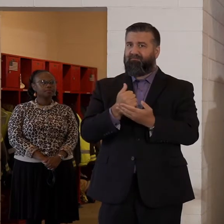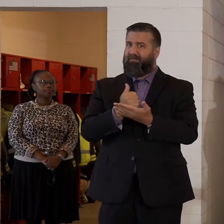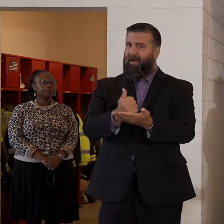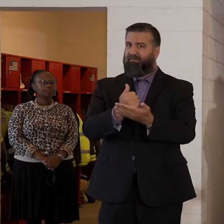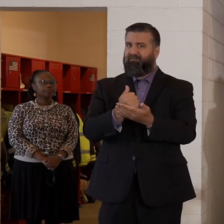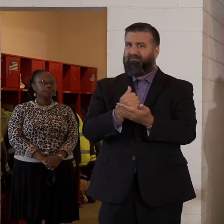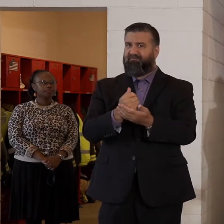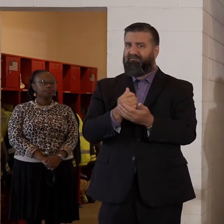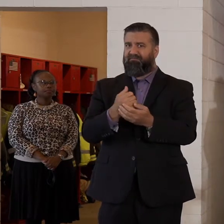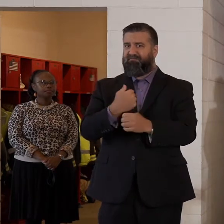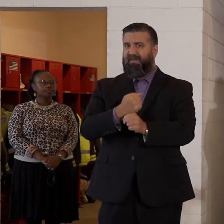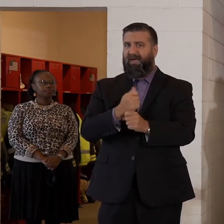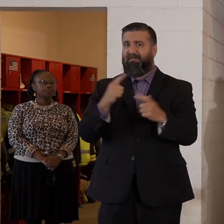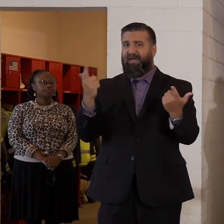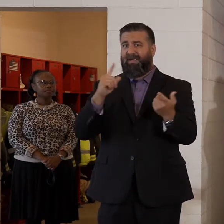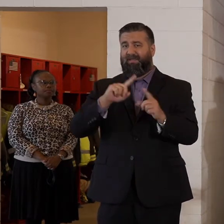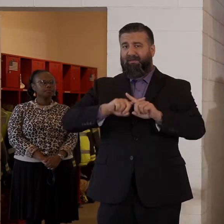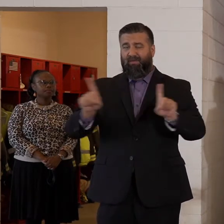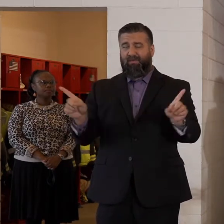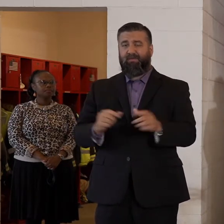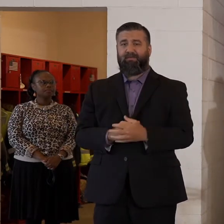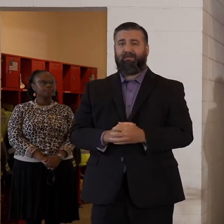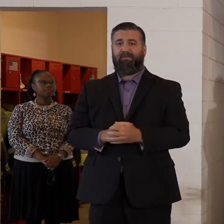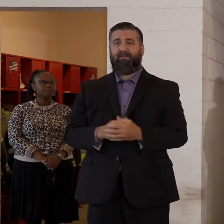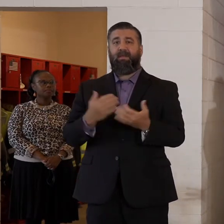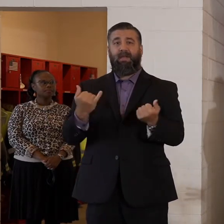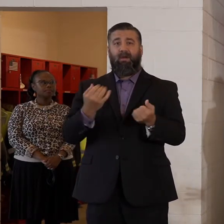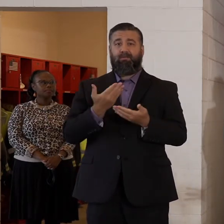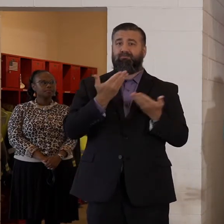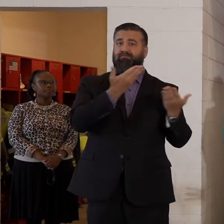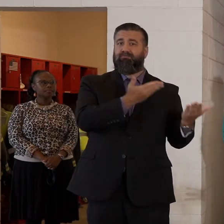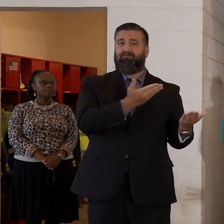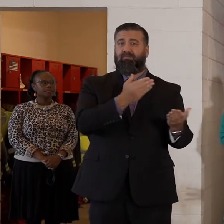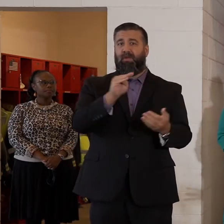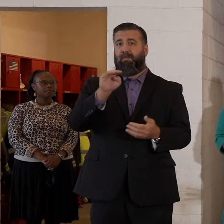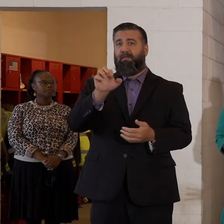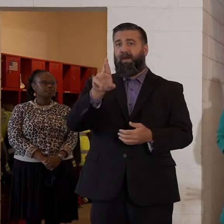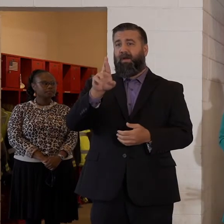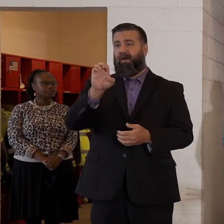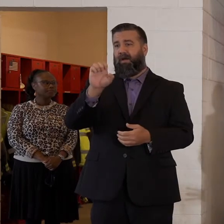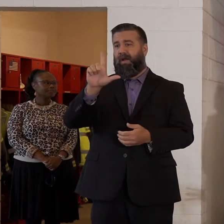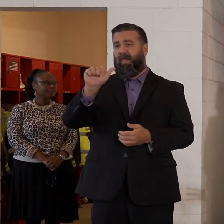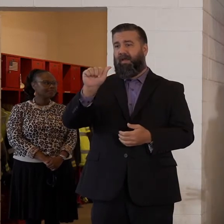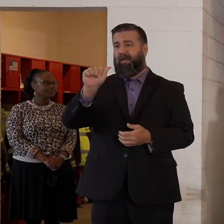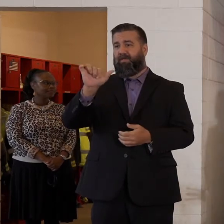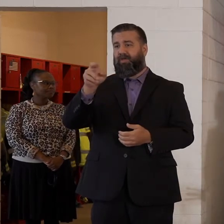difference. And I'd now like to recognize Mayor Ella Jones to make a few remarks.